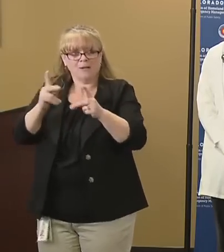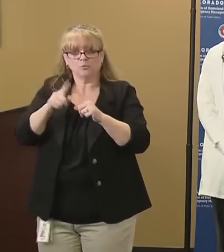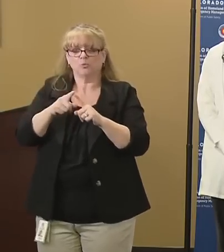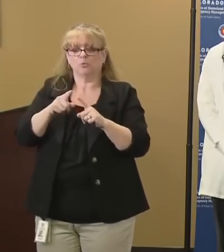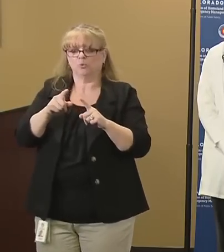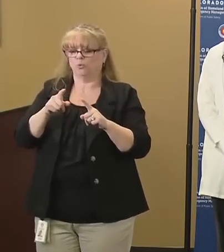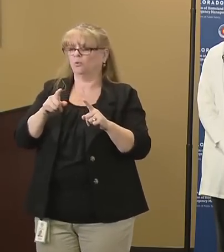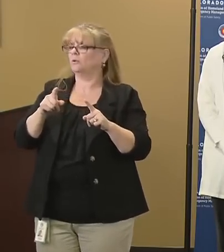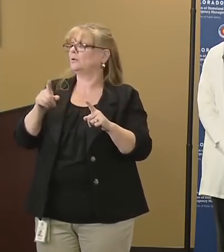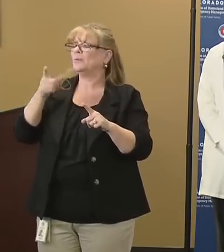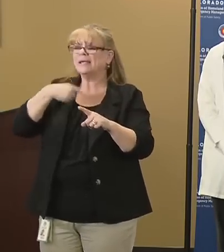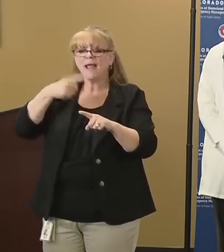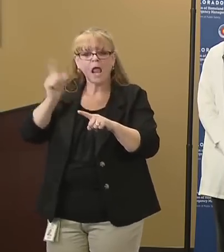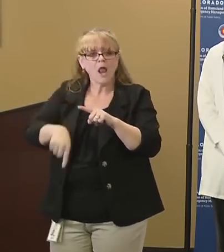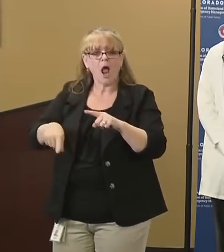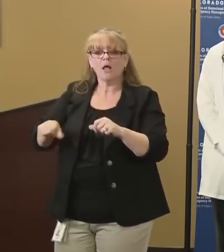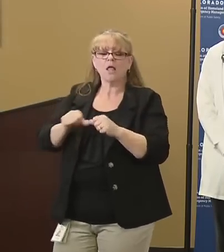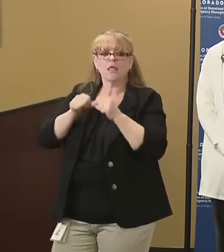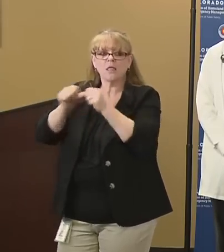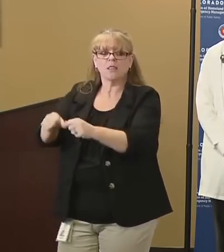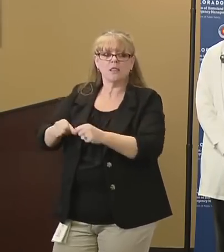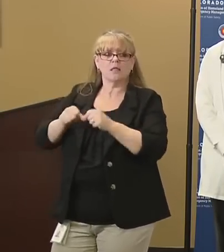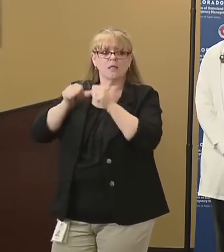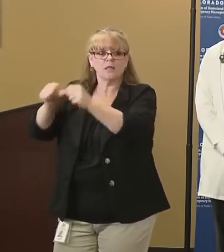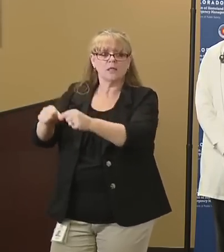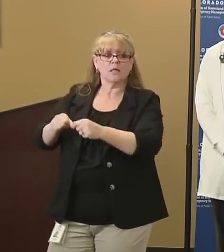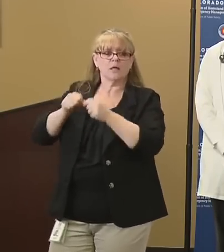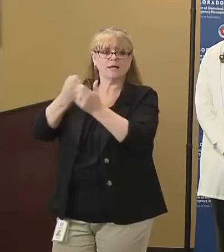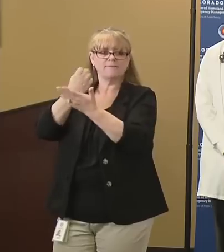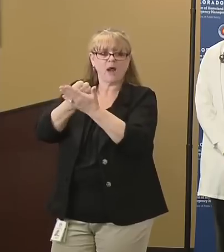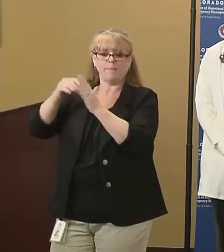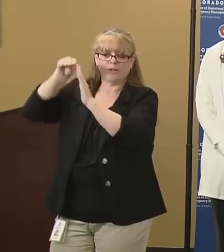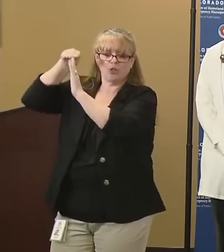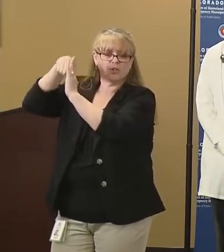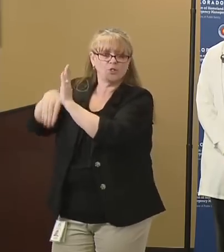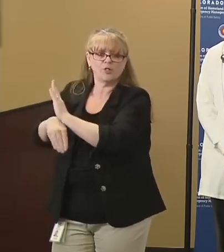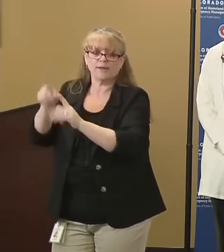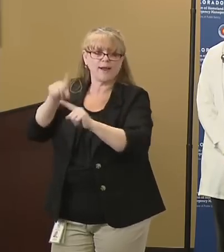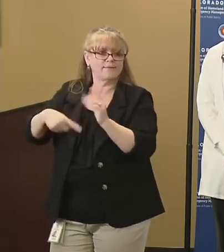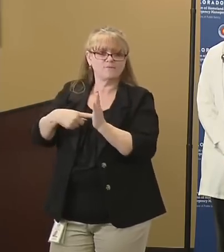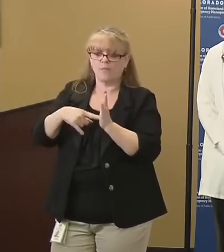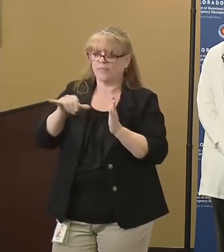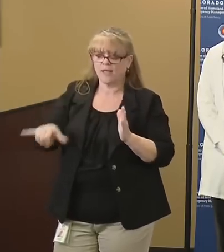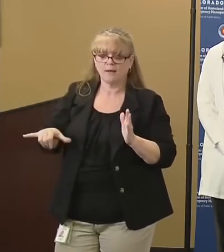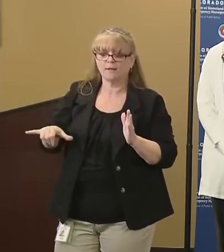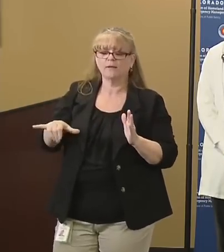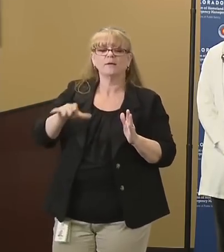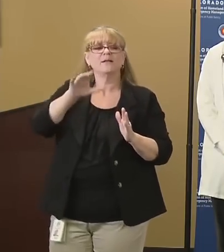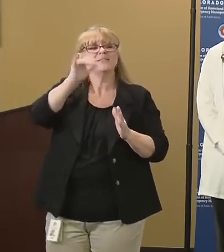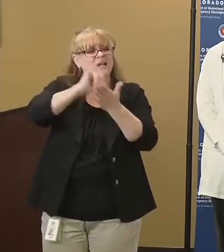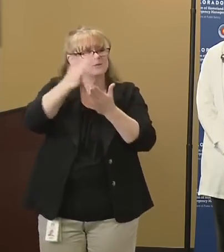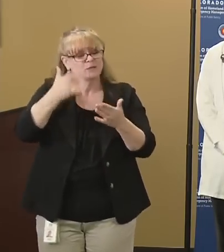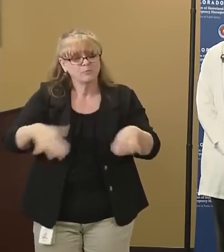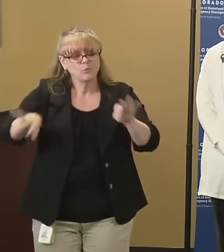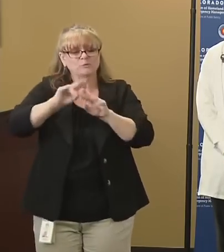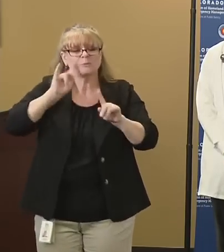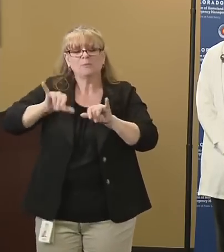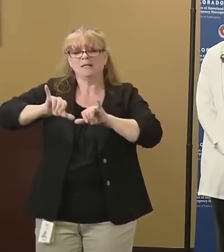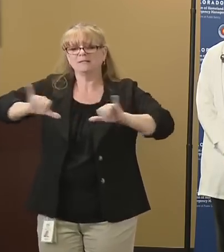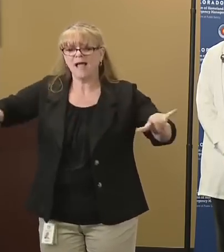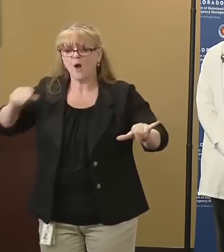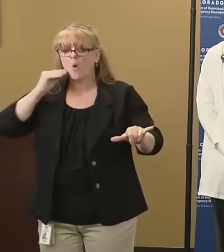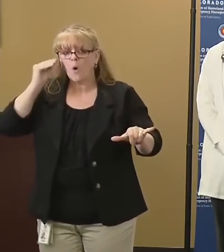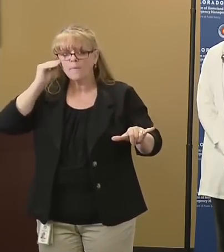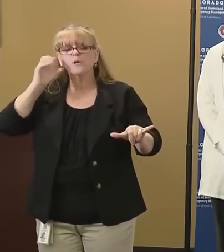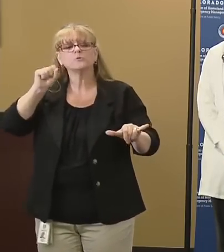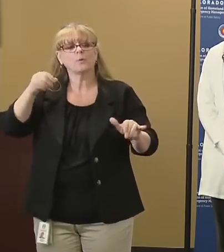So these steps now, and the more people are staying at home, the sooner that we can get through this and people can return to productive activities. Of